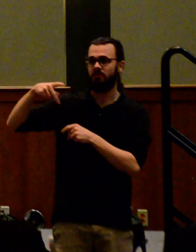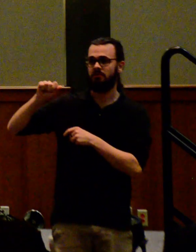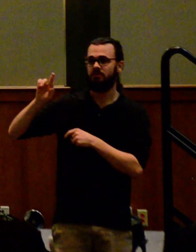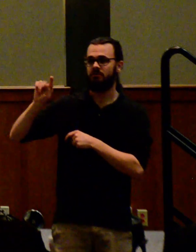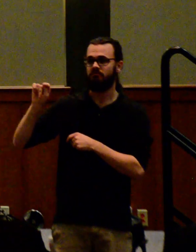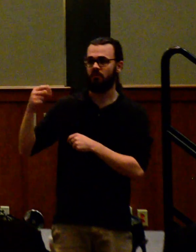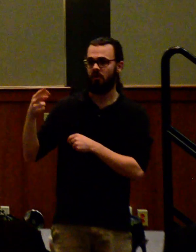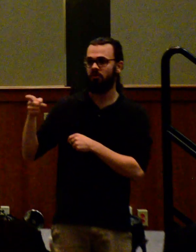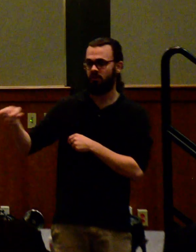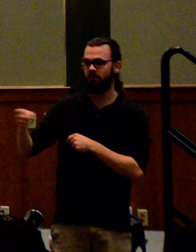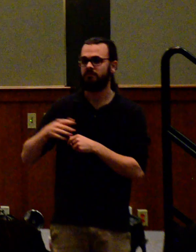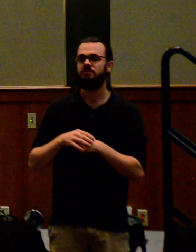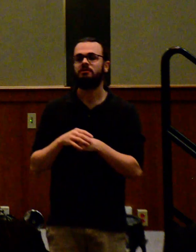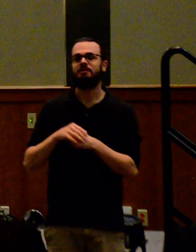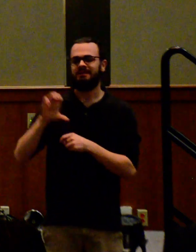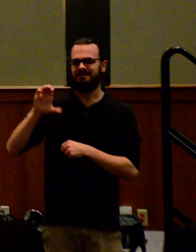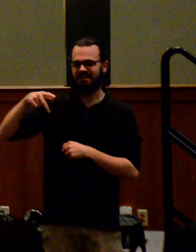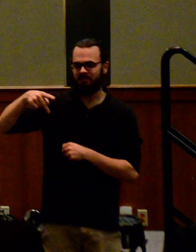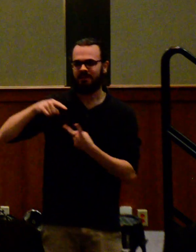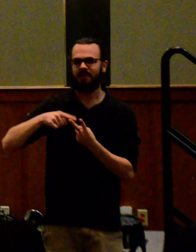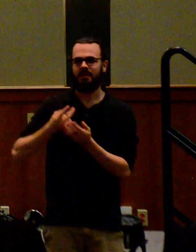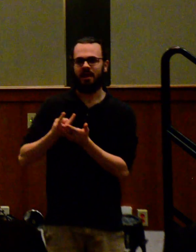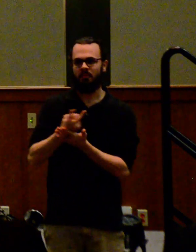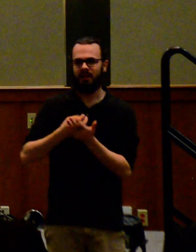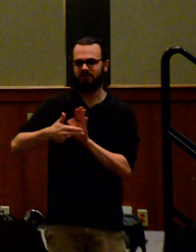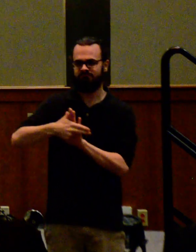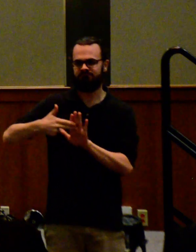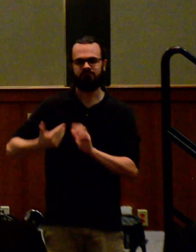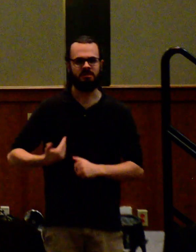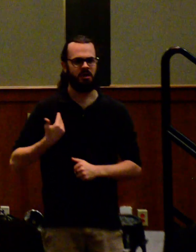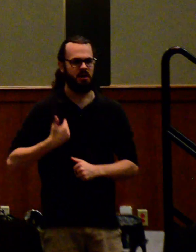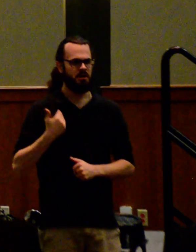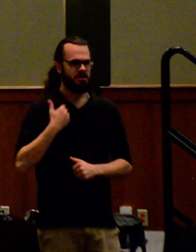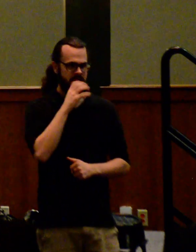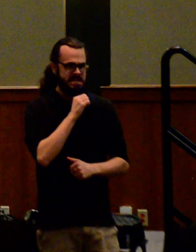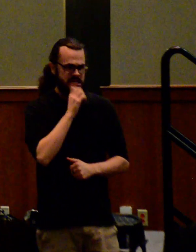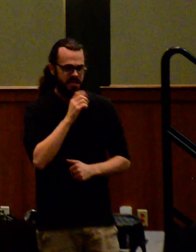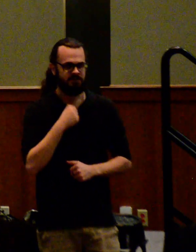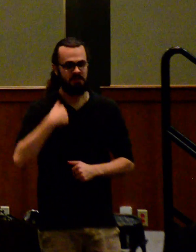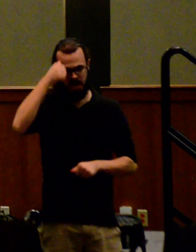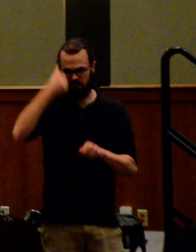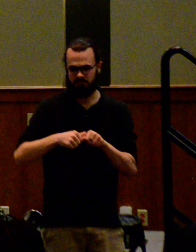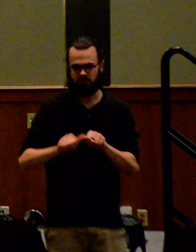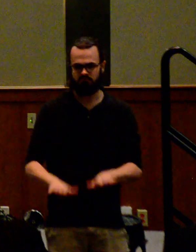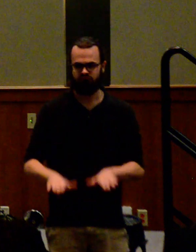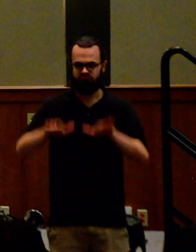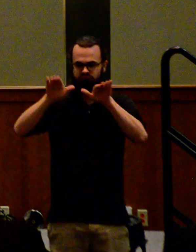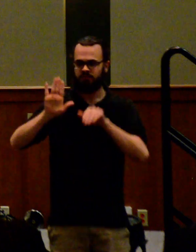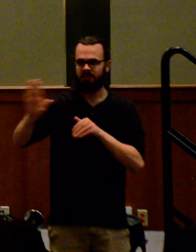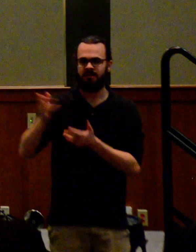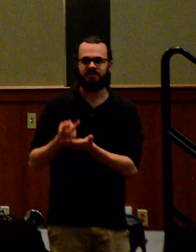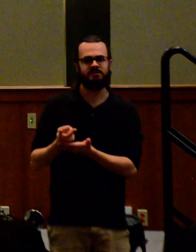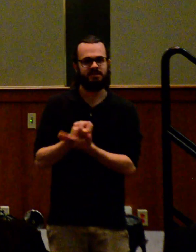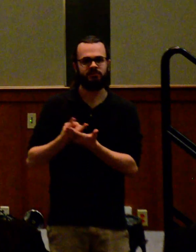cerebral palsy and epilepsy at a very young age. I remember growing up, his seizures weren't under control and someone